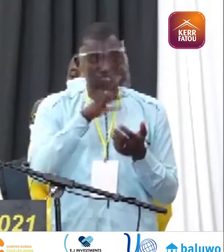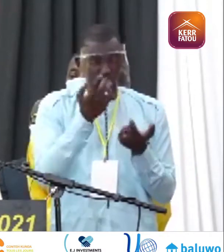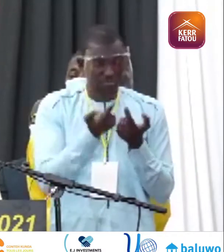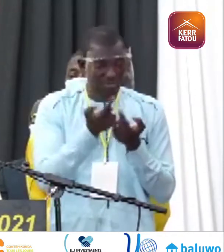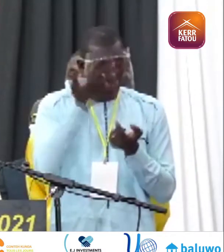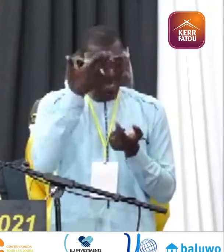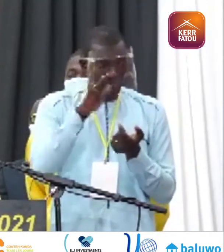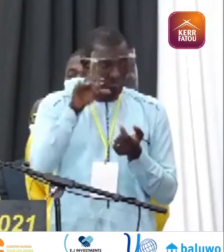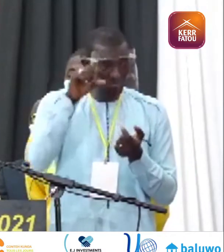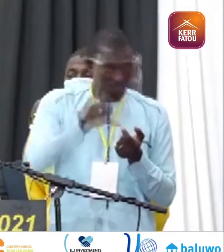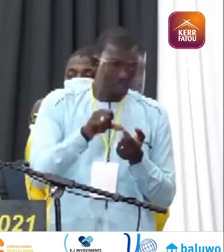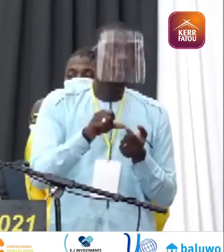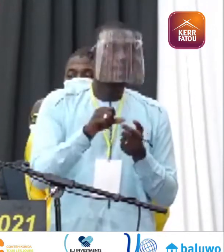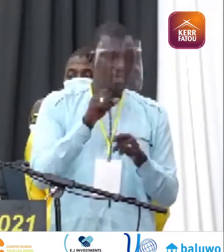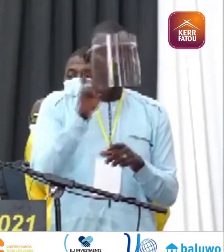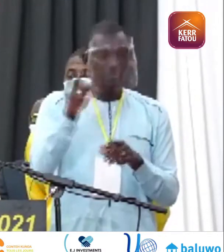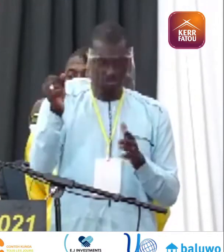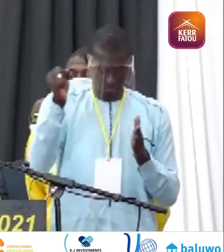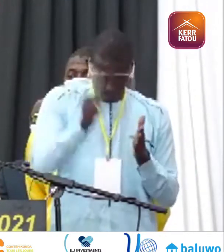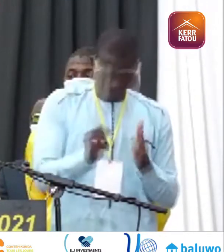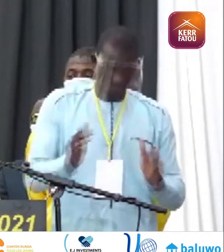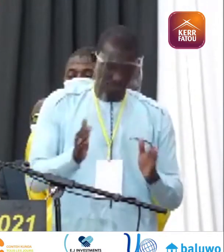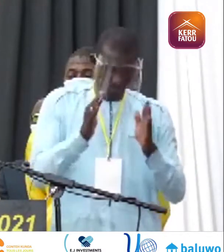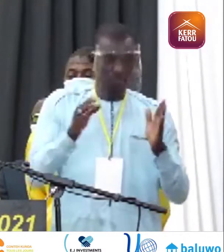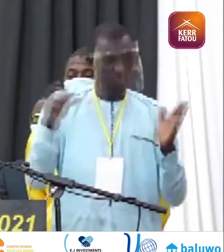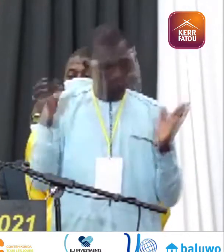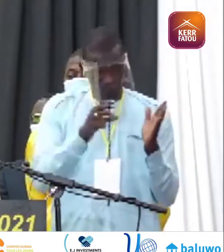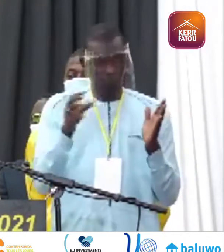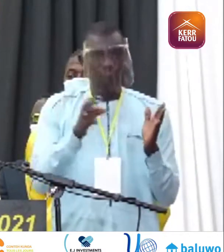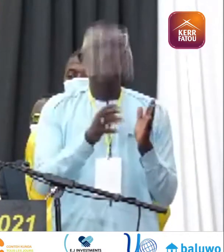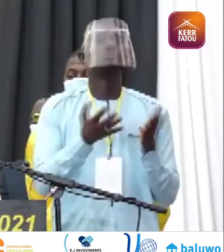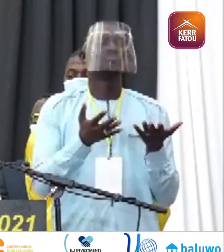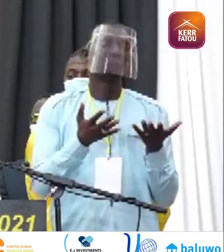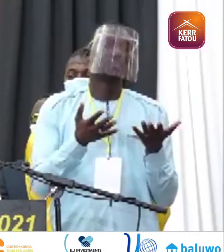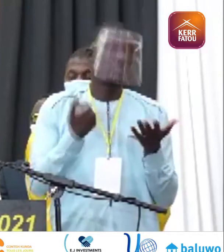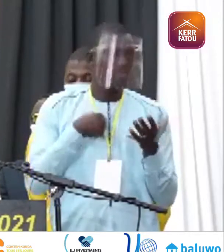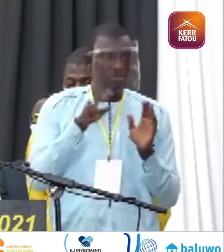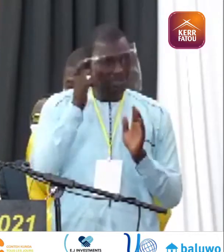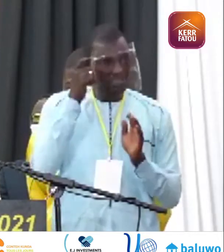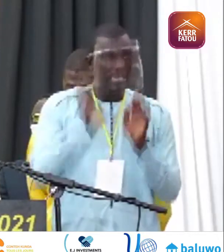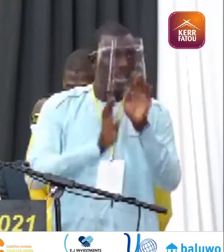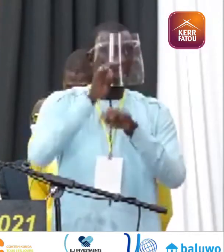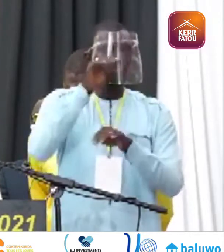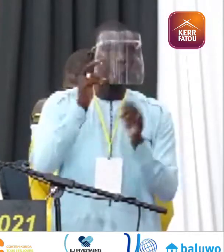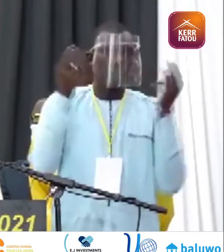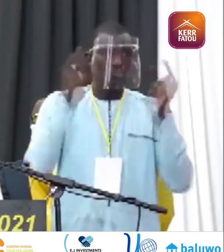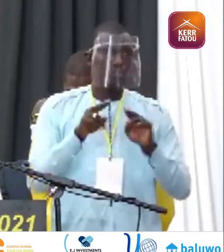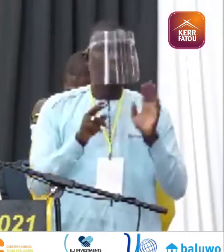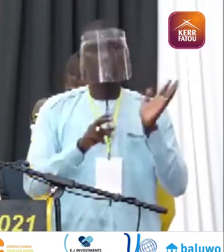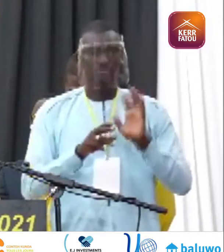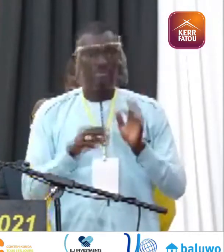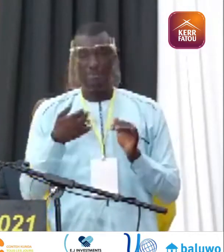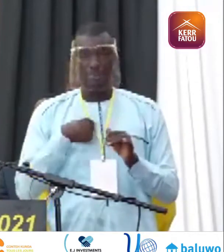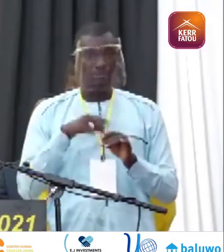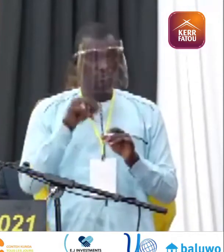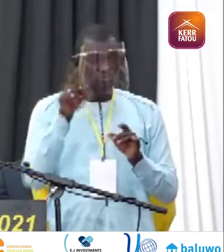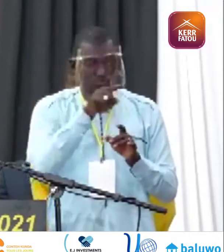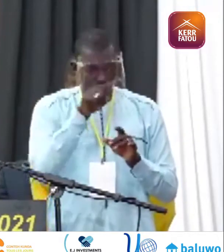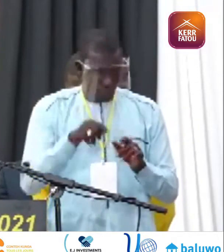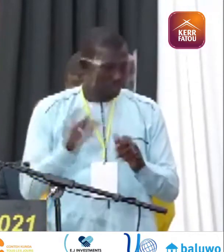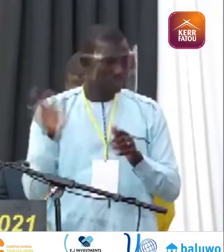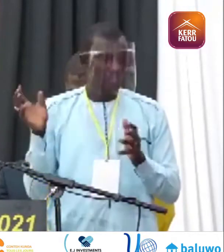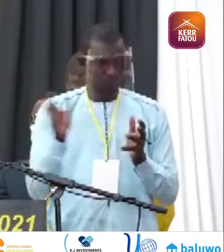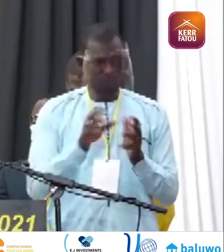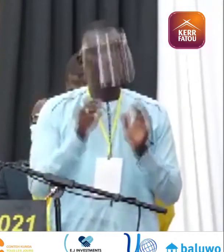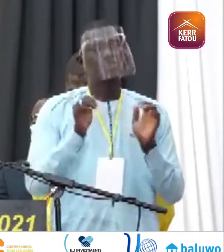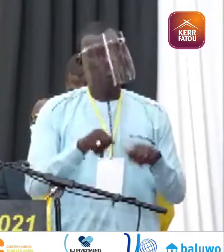who wants to conform to the rules, no person who wants to be guided by the principles of the party can be retained in the